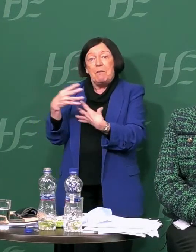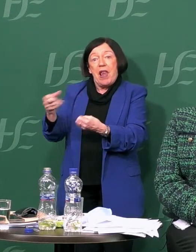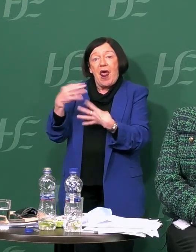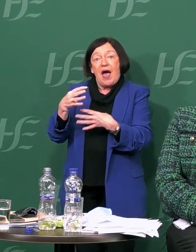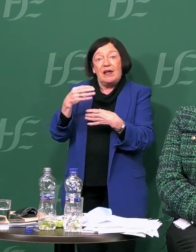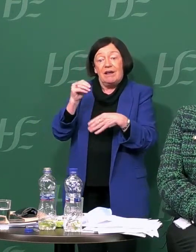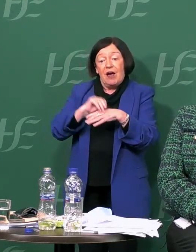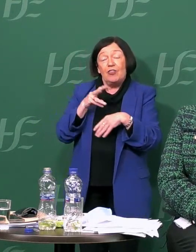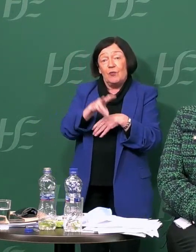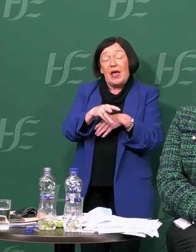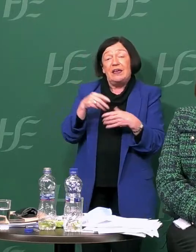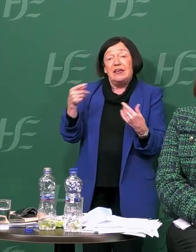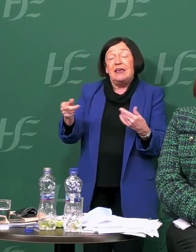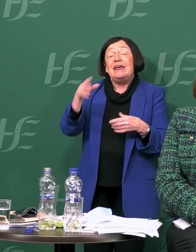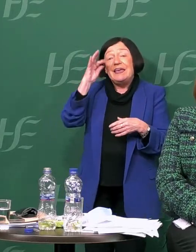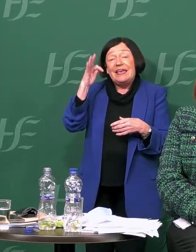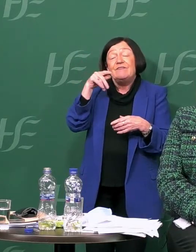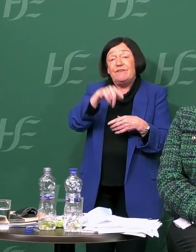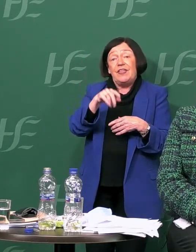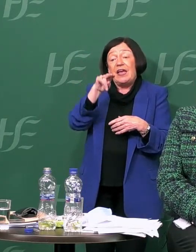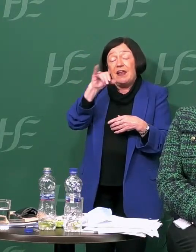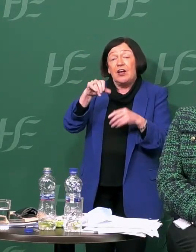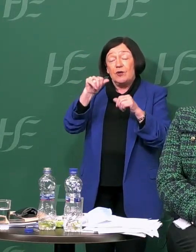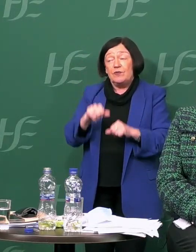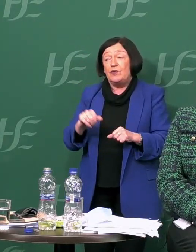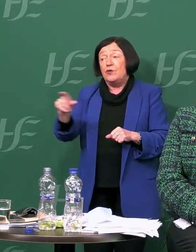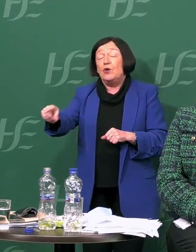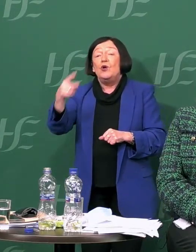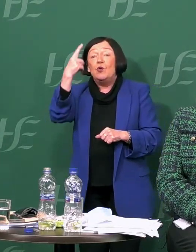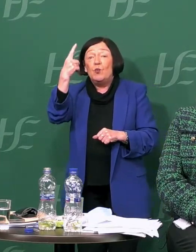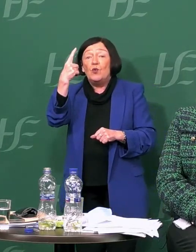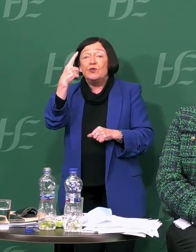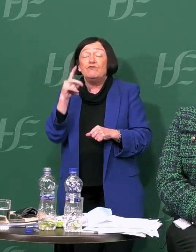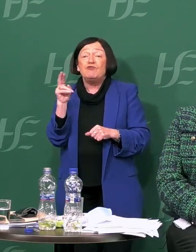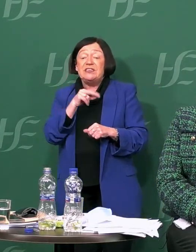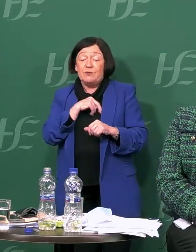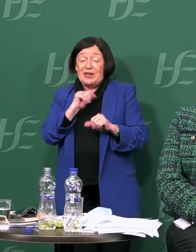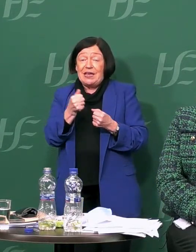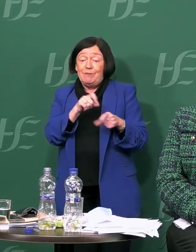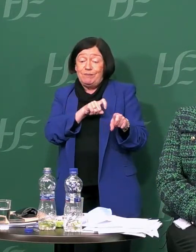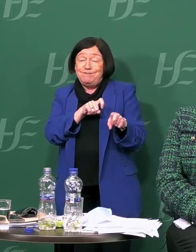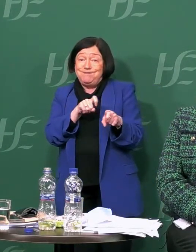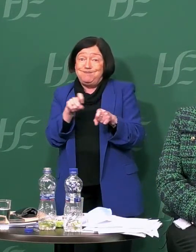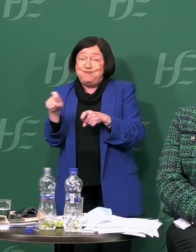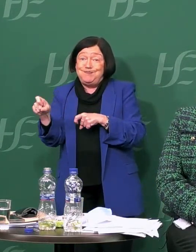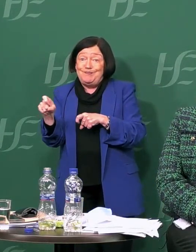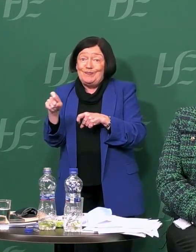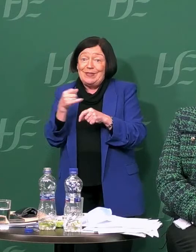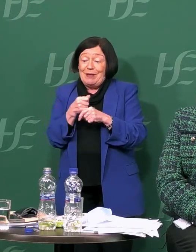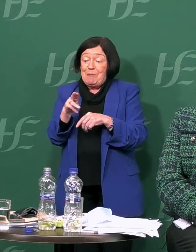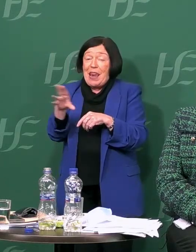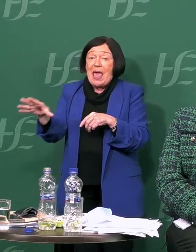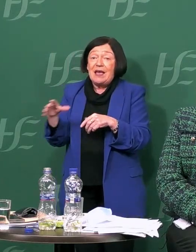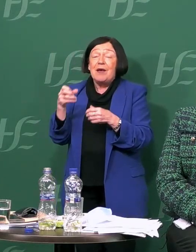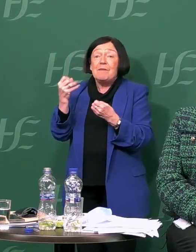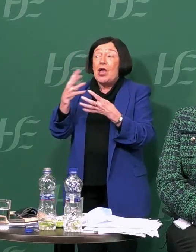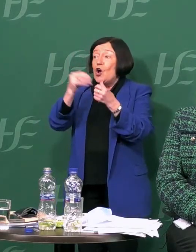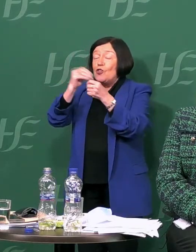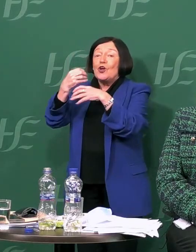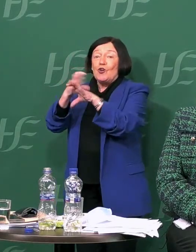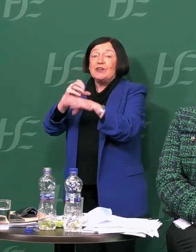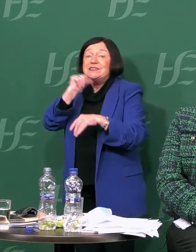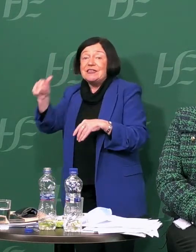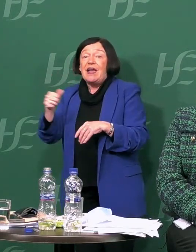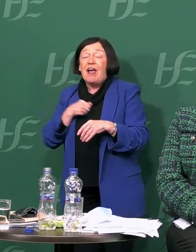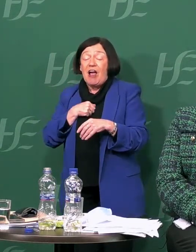green light is given for 5 to 11-year-olds? One of the reasons we sustained our infrastructure, which we have done in place, and many other countries haven't, so